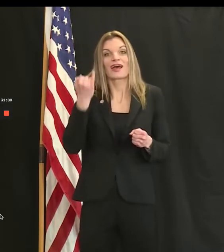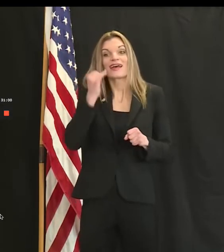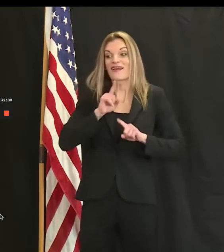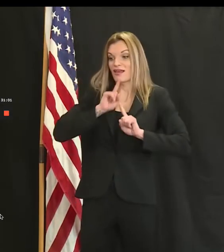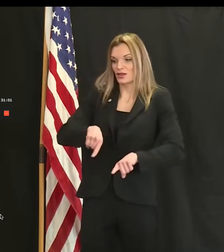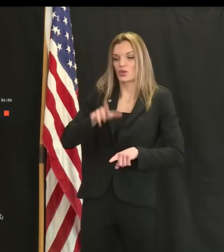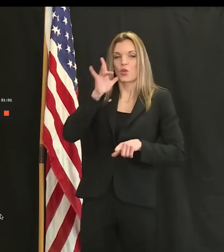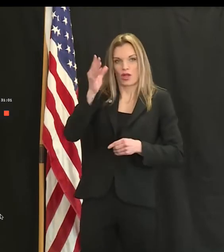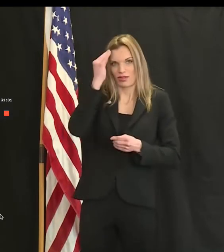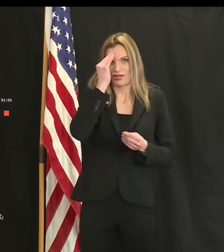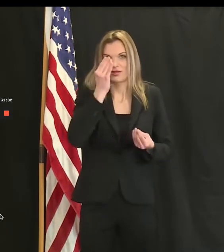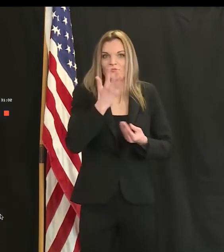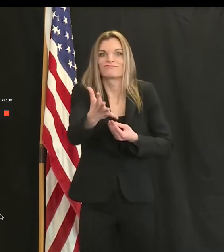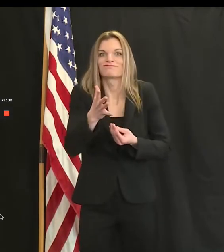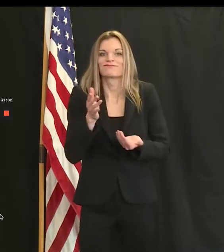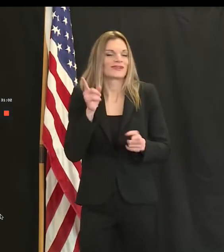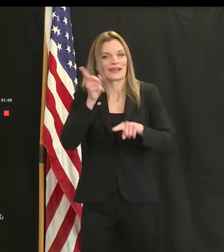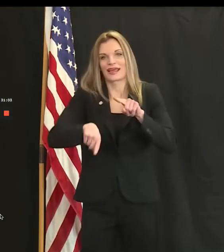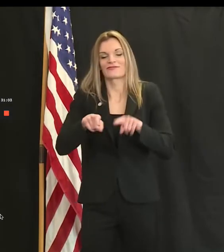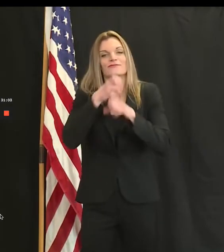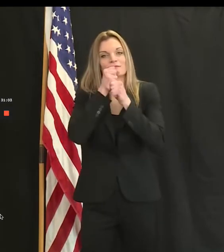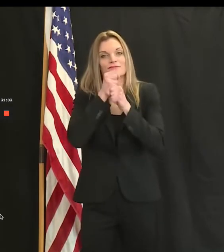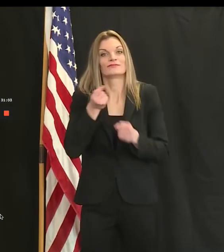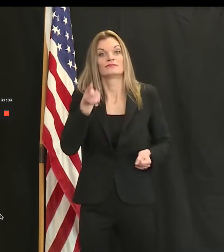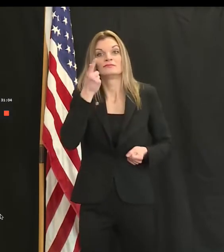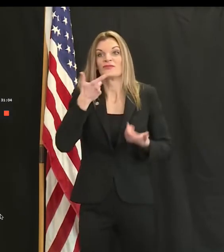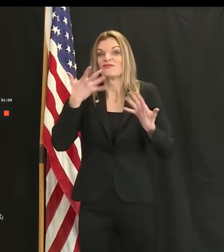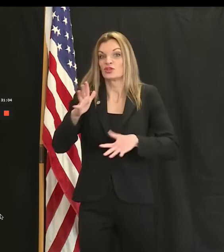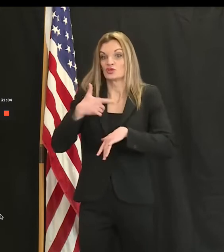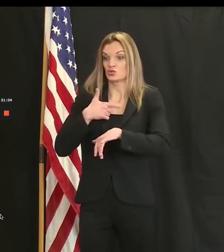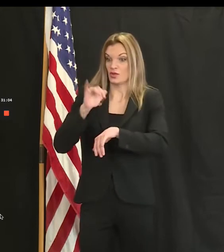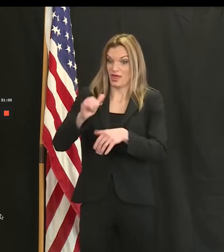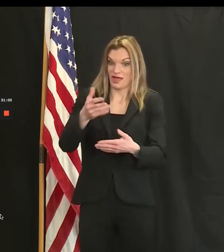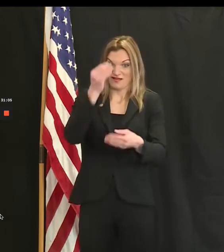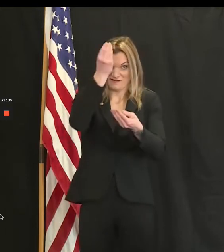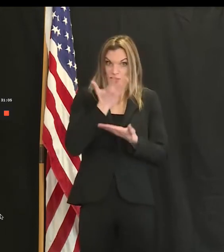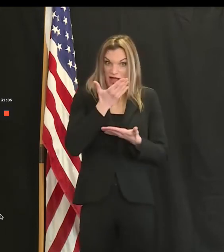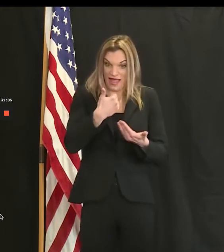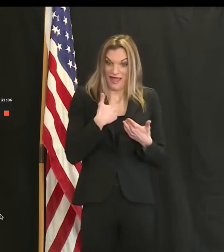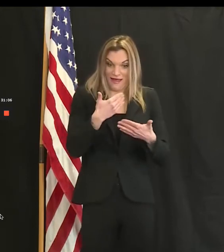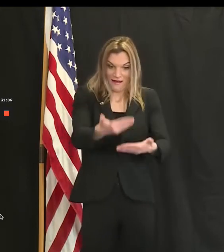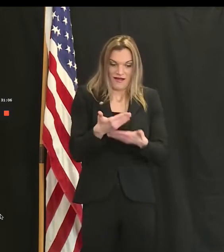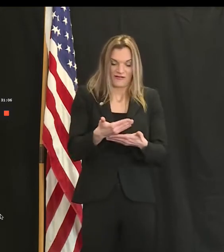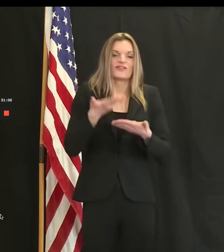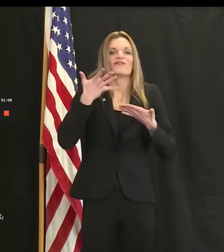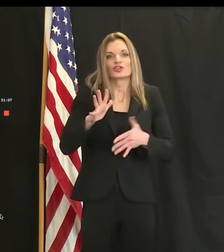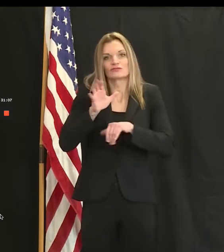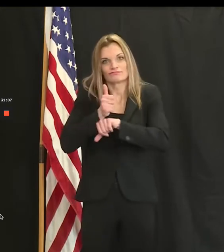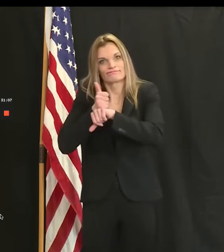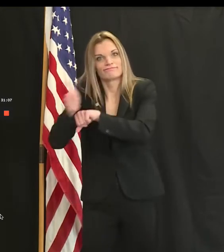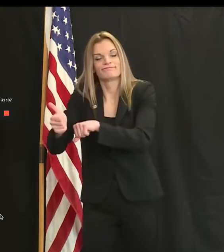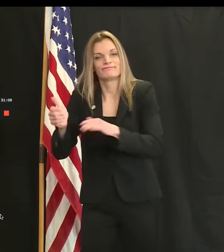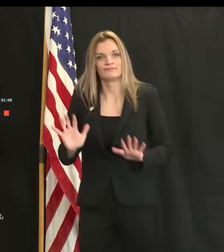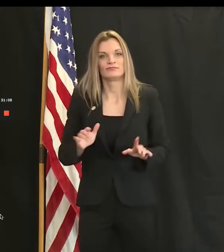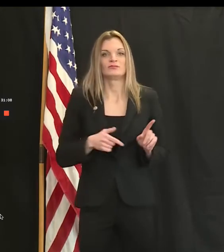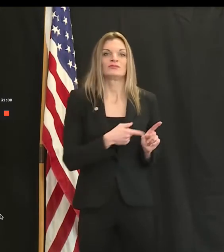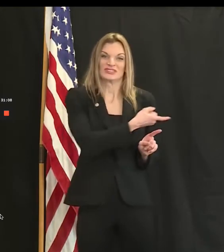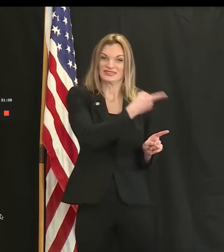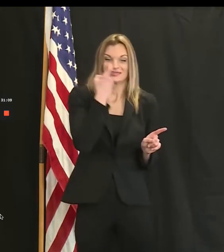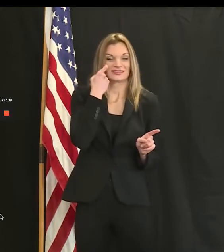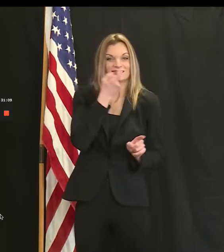was presented to the grand jury, we received indictments on that. But what I can assure everybody, something that Prosecutor Worthy already touched